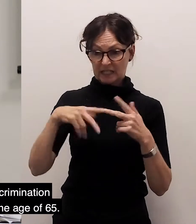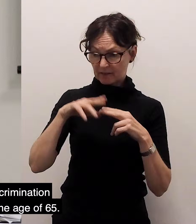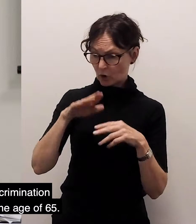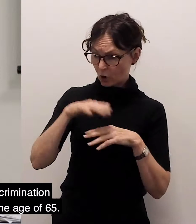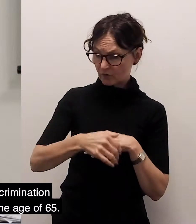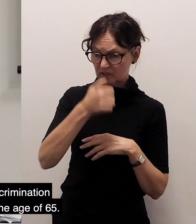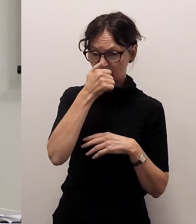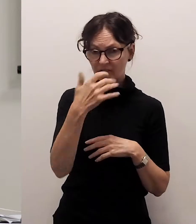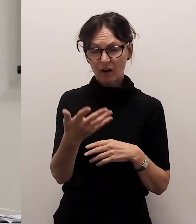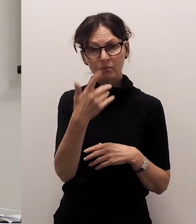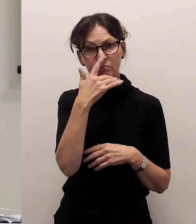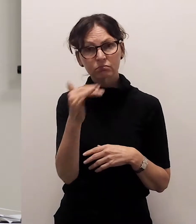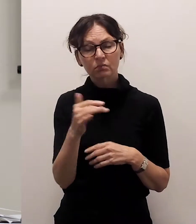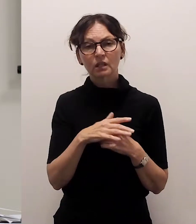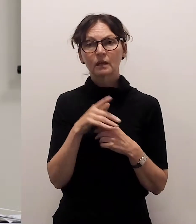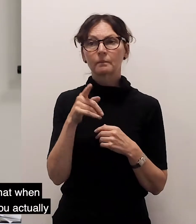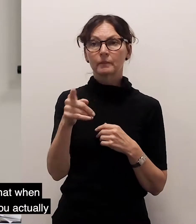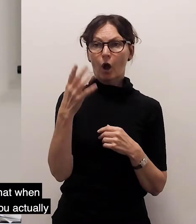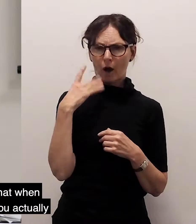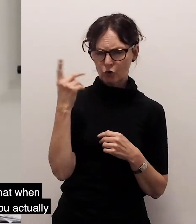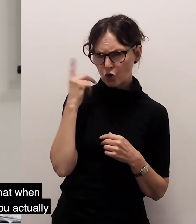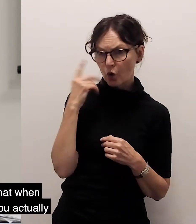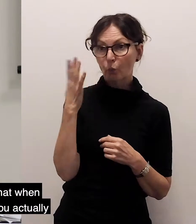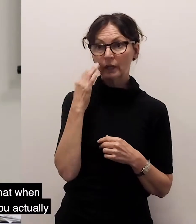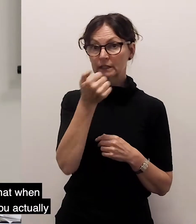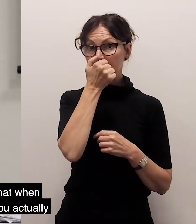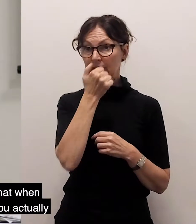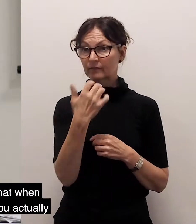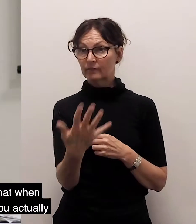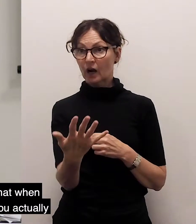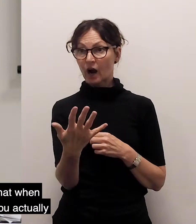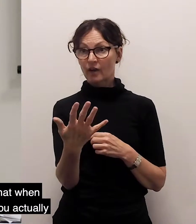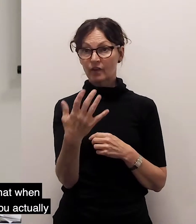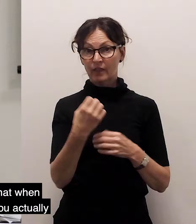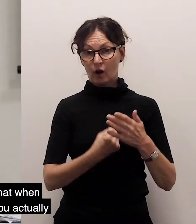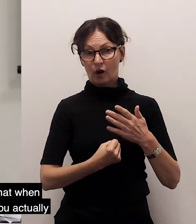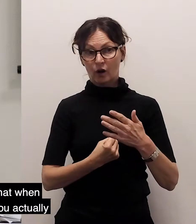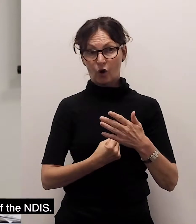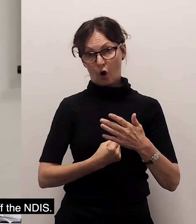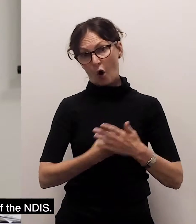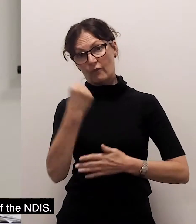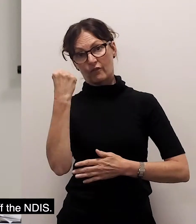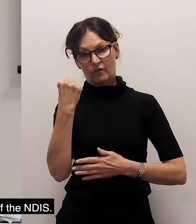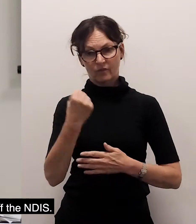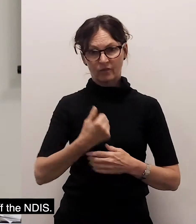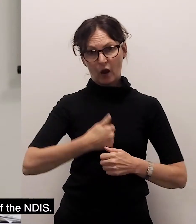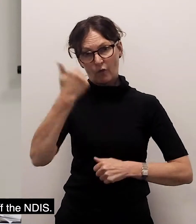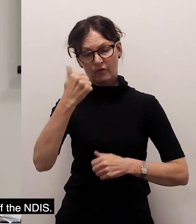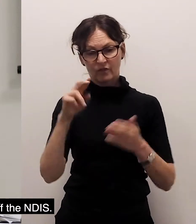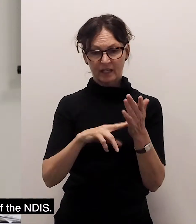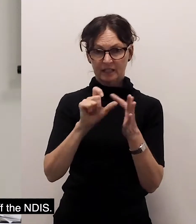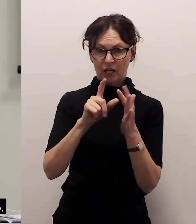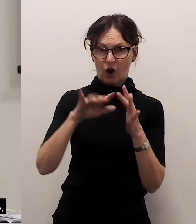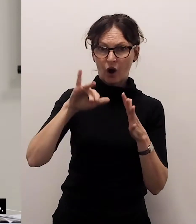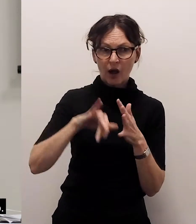discrimination of people over the age of 65. I've heard that when you turn 65, you actually get bumped off the